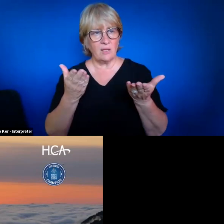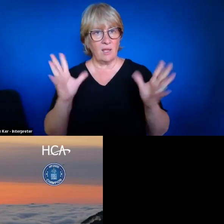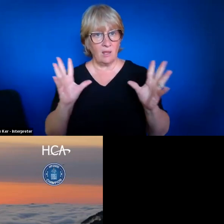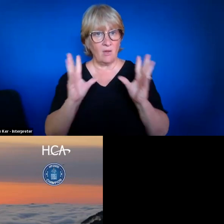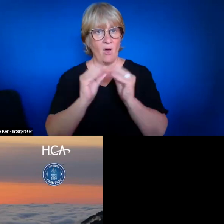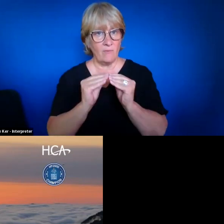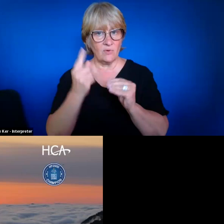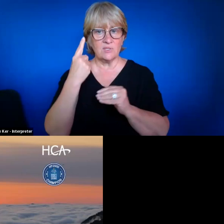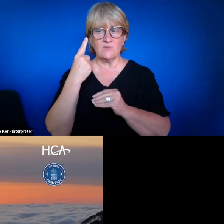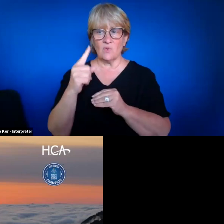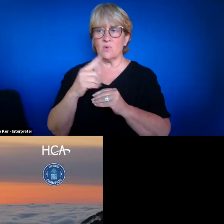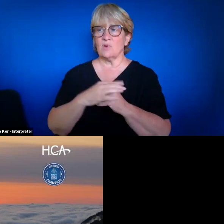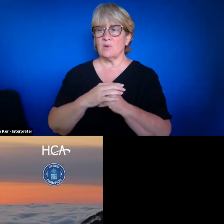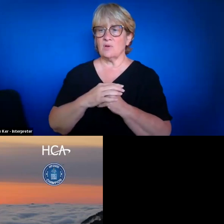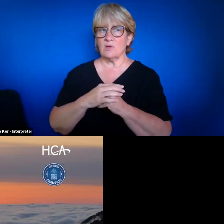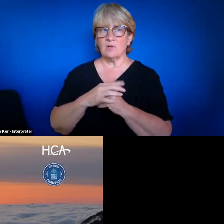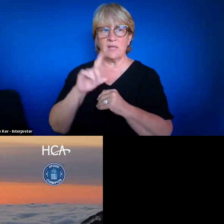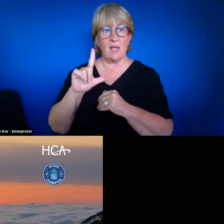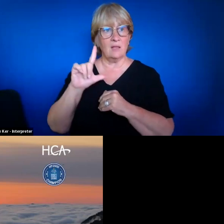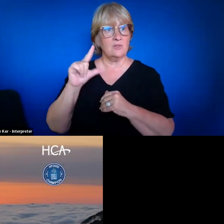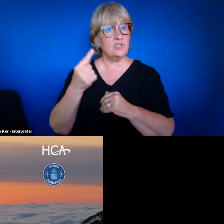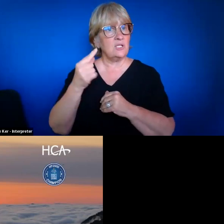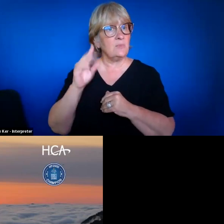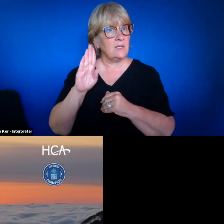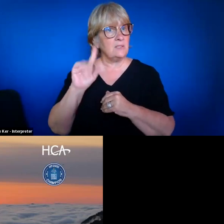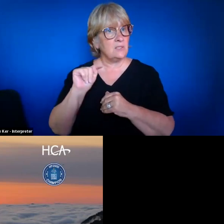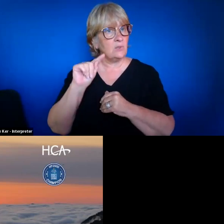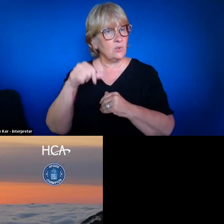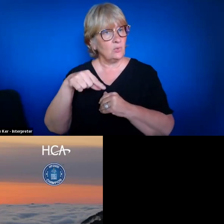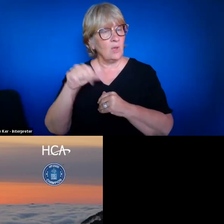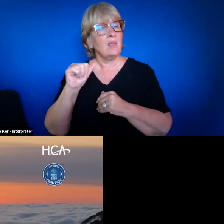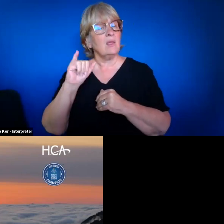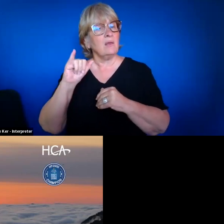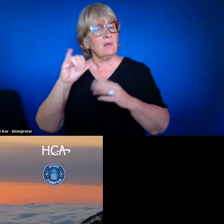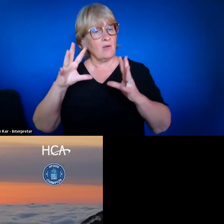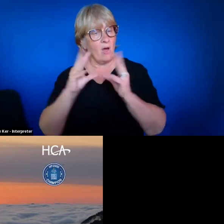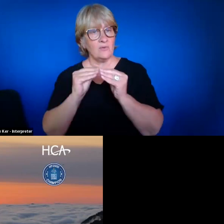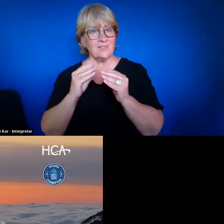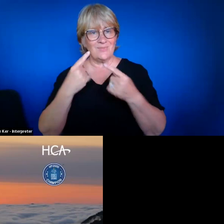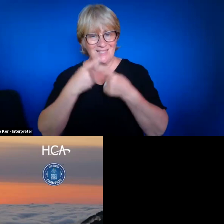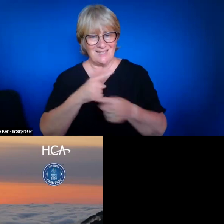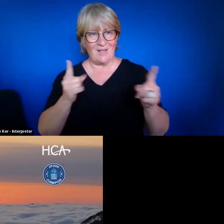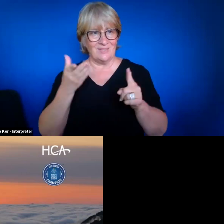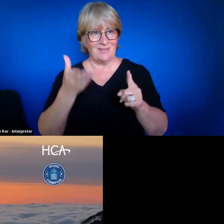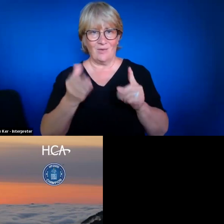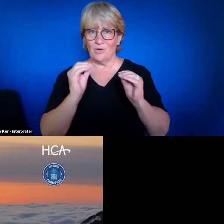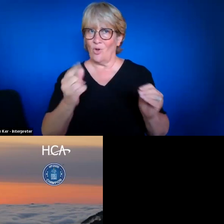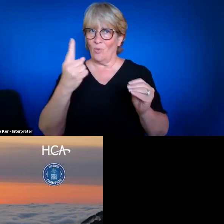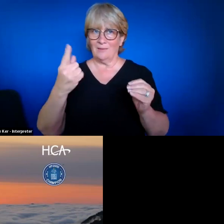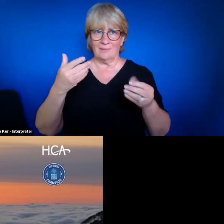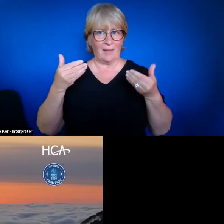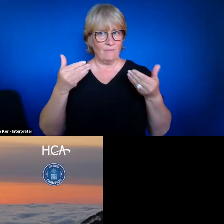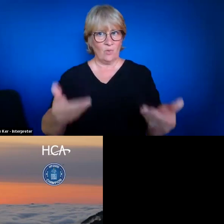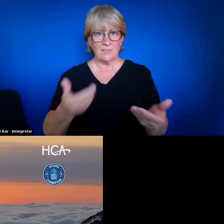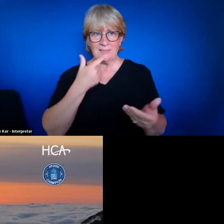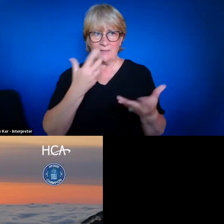for the LGBTQI plus community. And it was announced there. And no one came forward to say